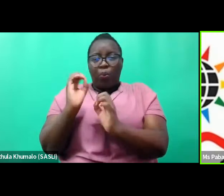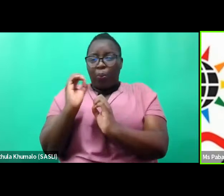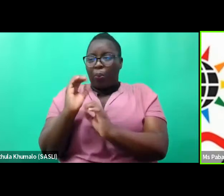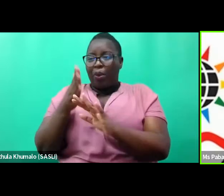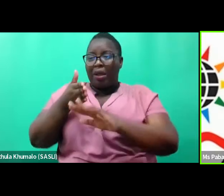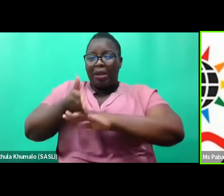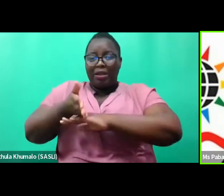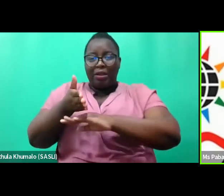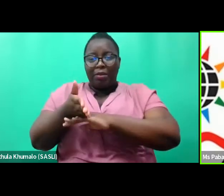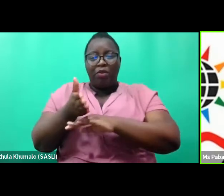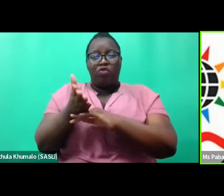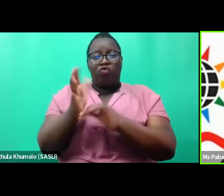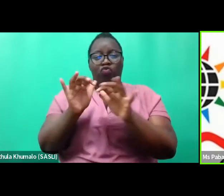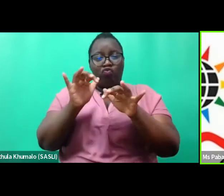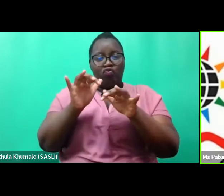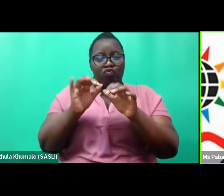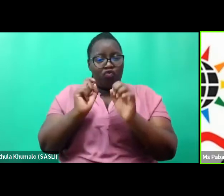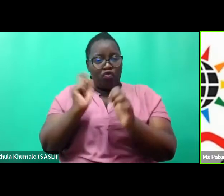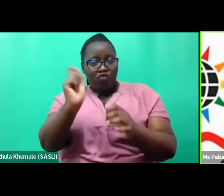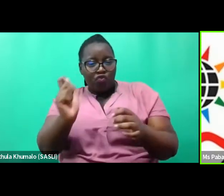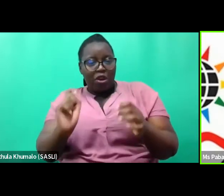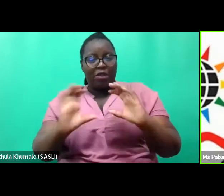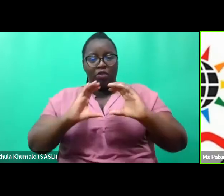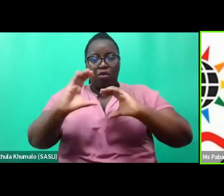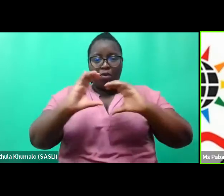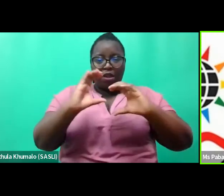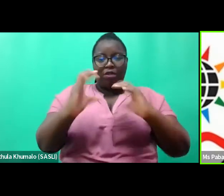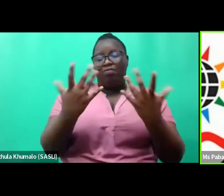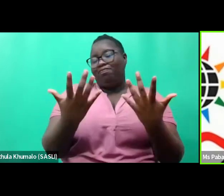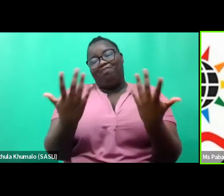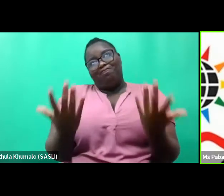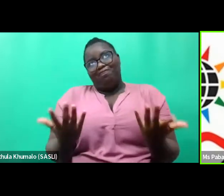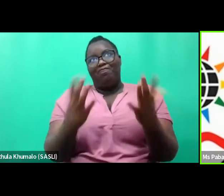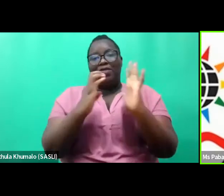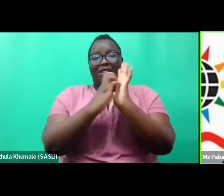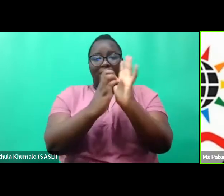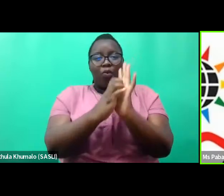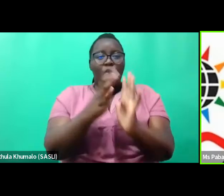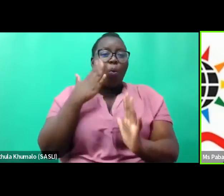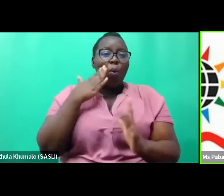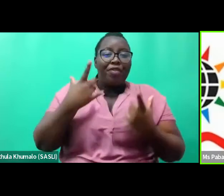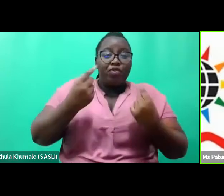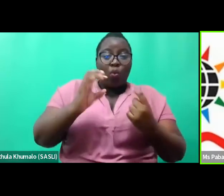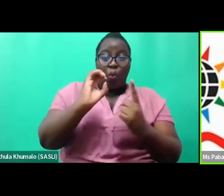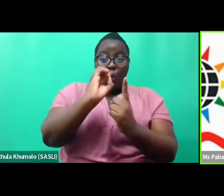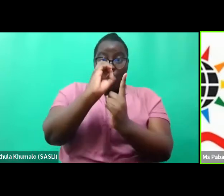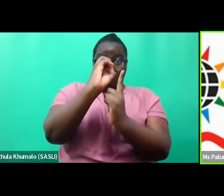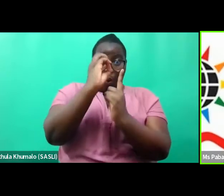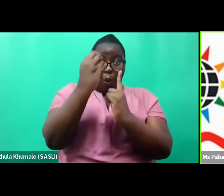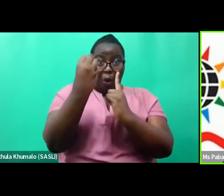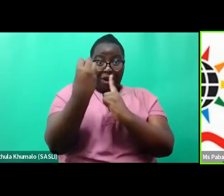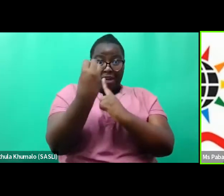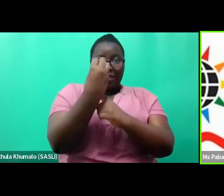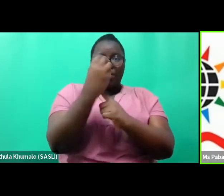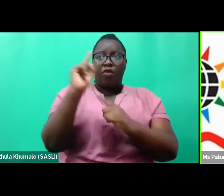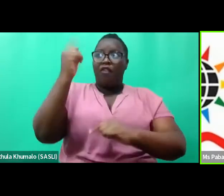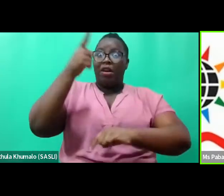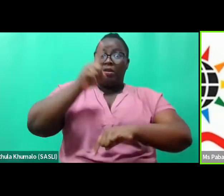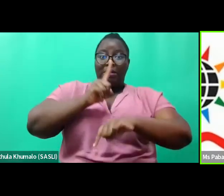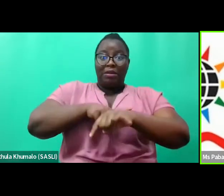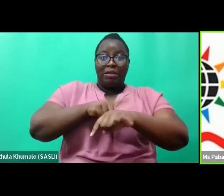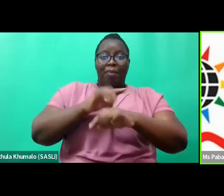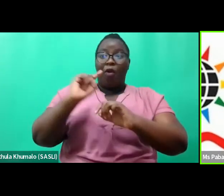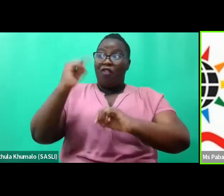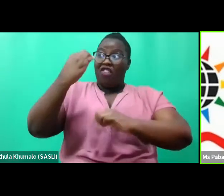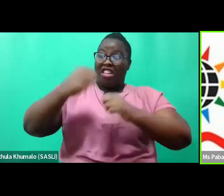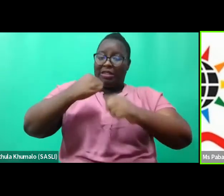written communication. For example, during orientation, when they first enroll in the first year of